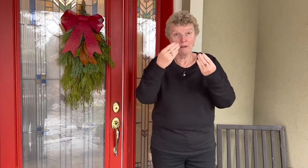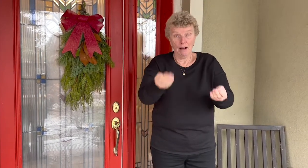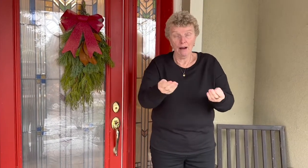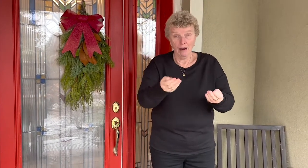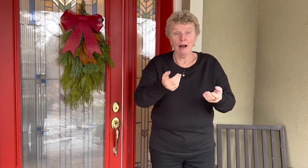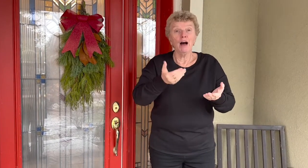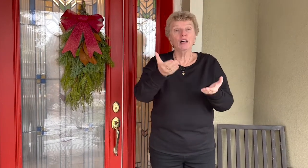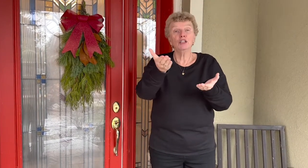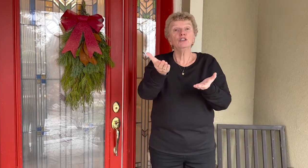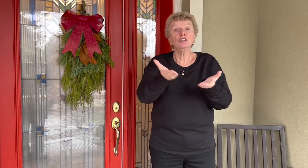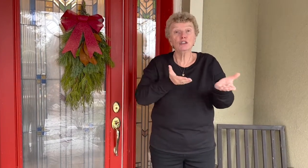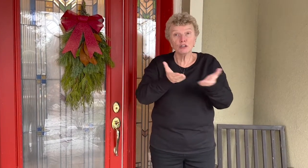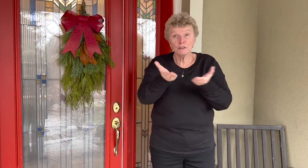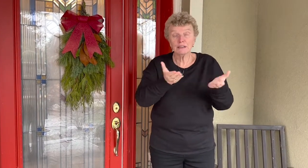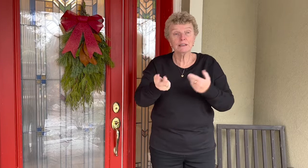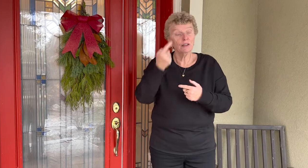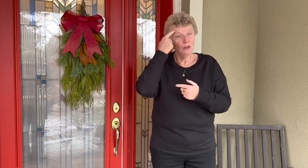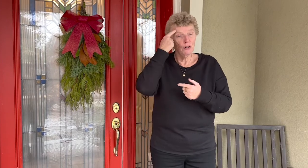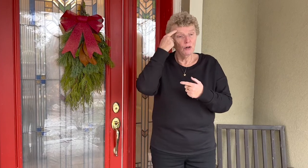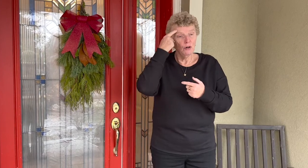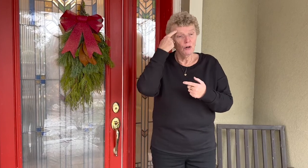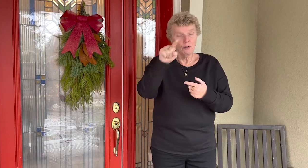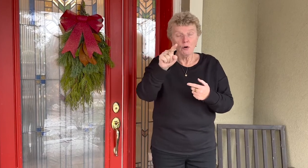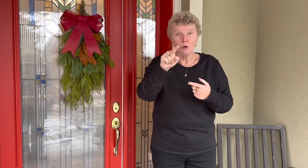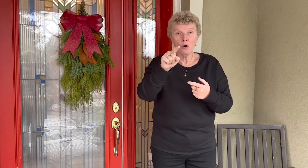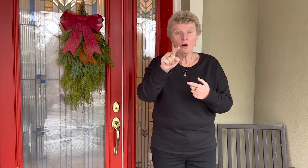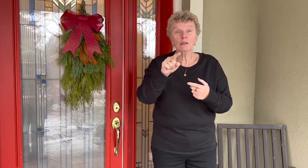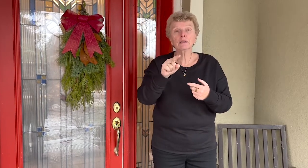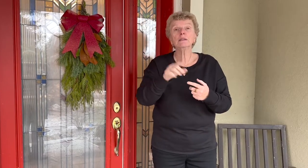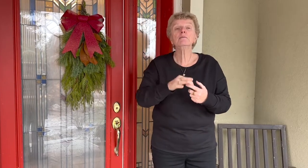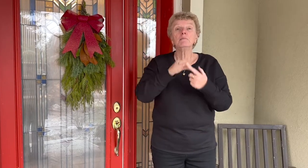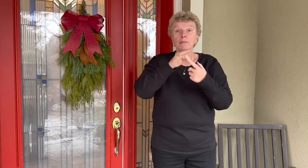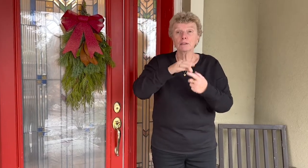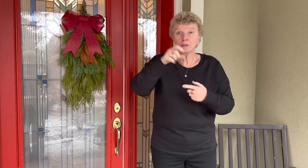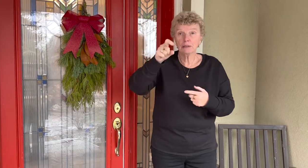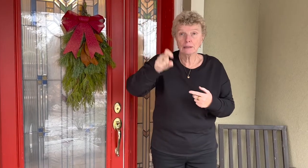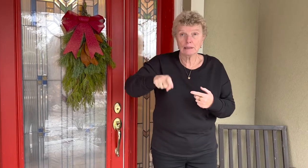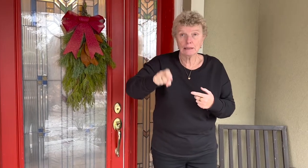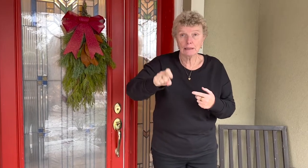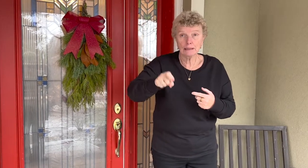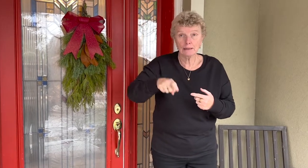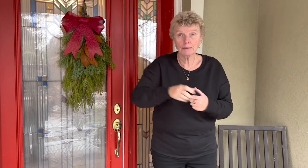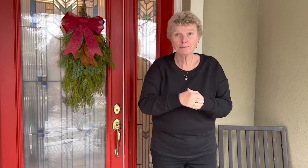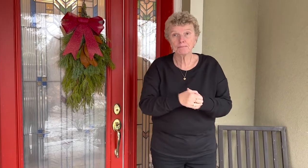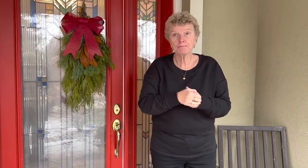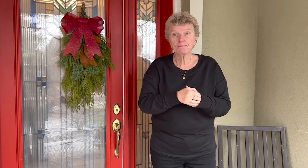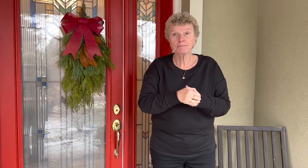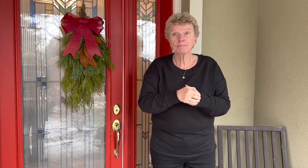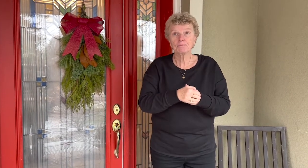We also provide services for special needs,